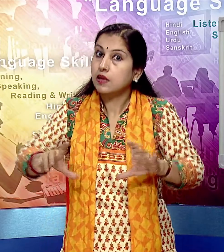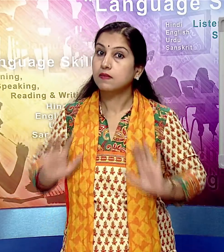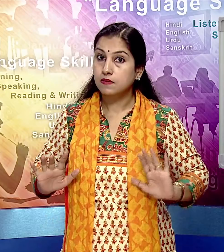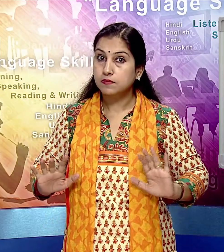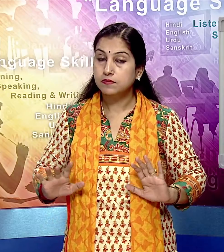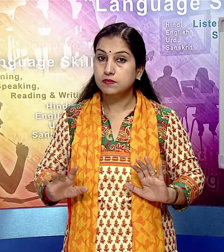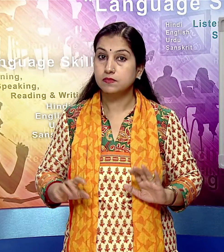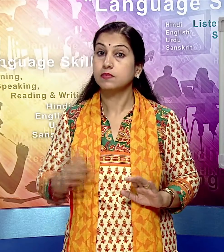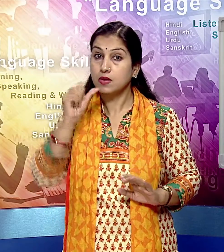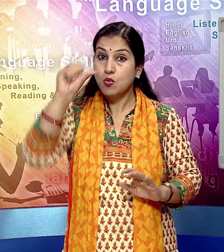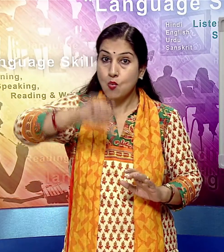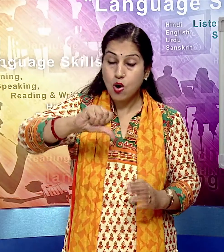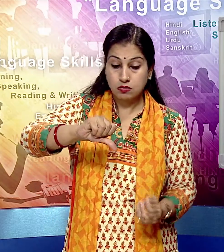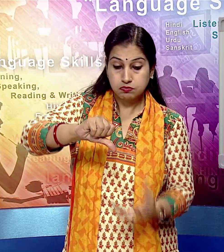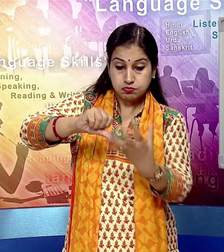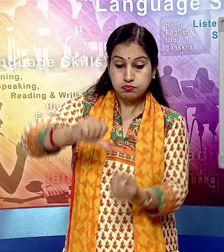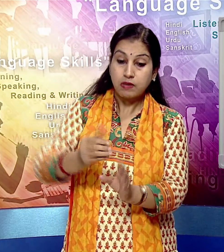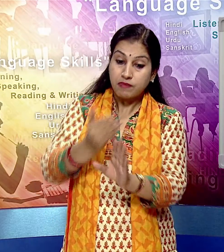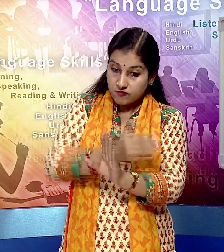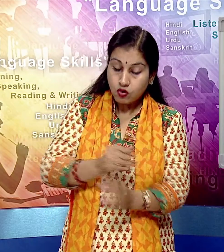Boil the water before putting the food into it.